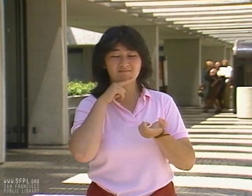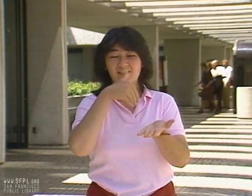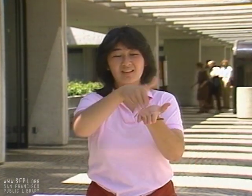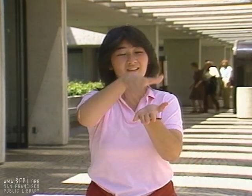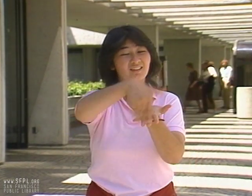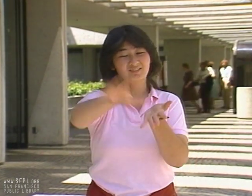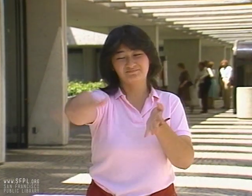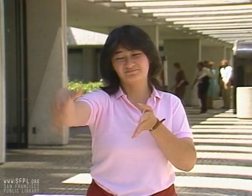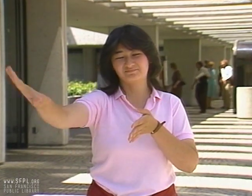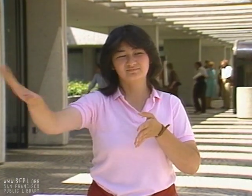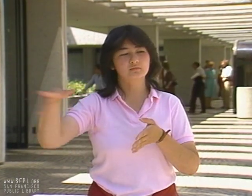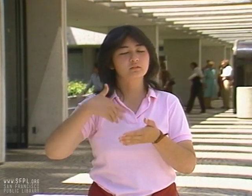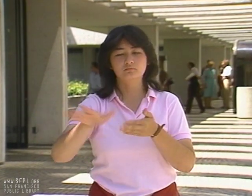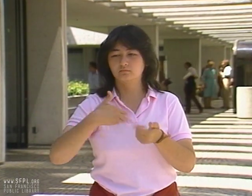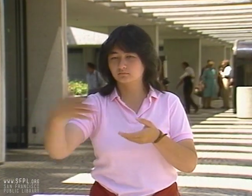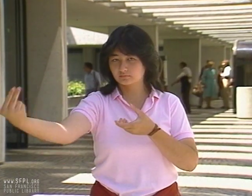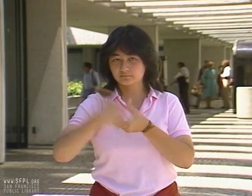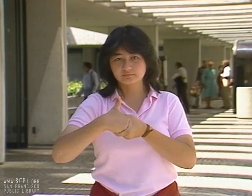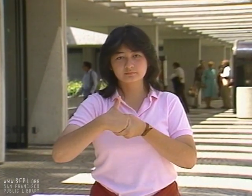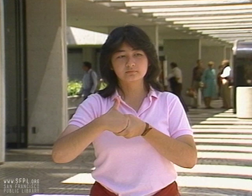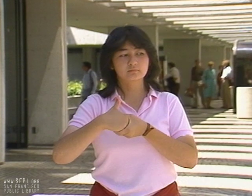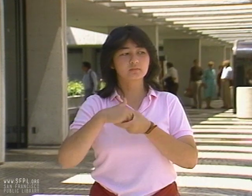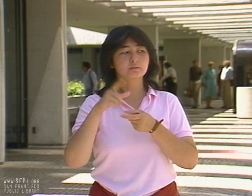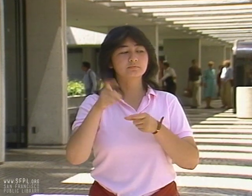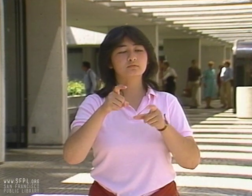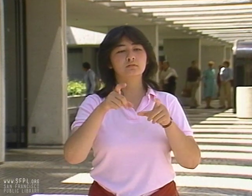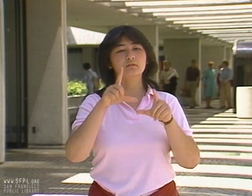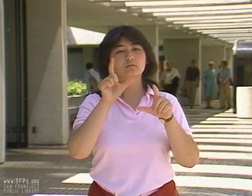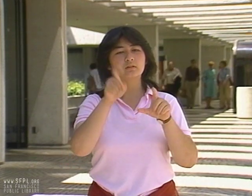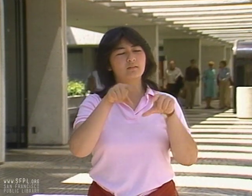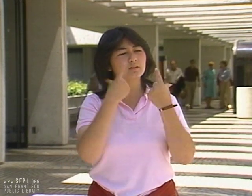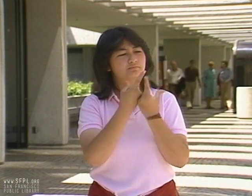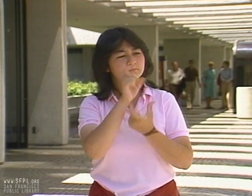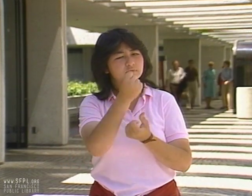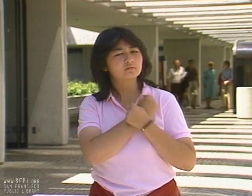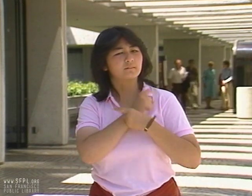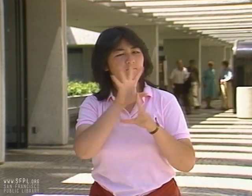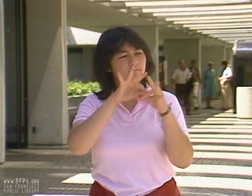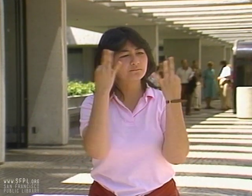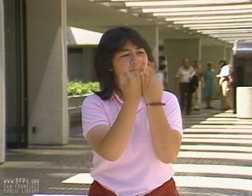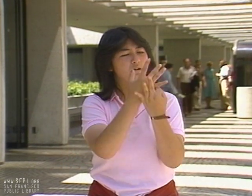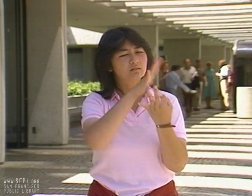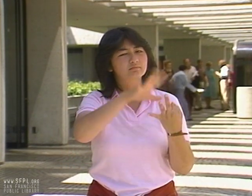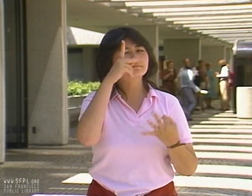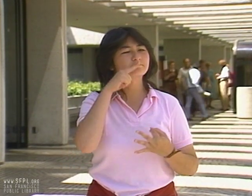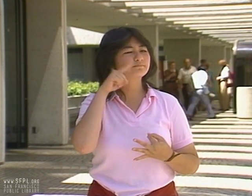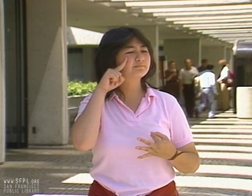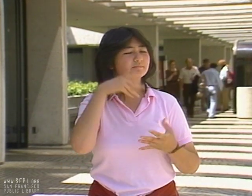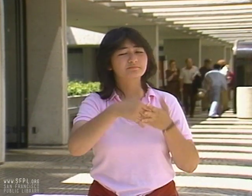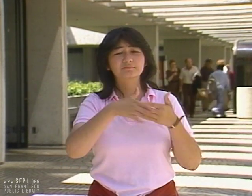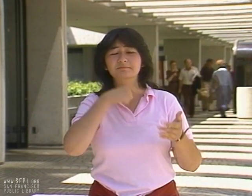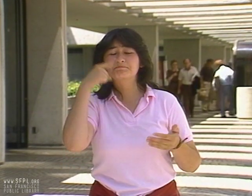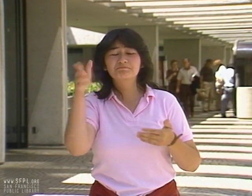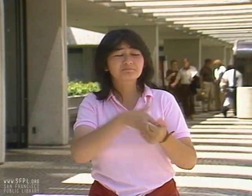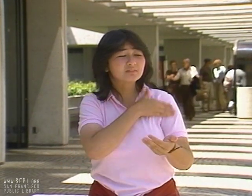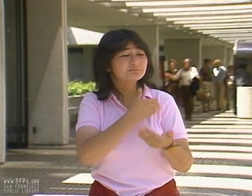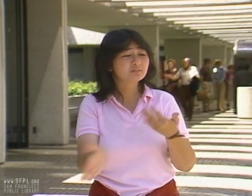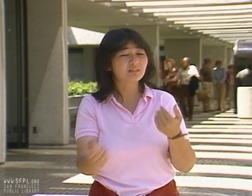sure that they include their deaf children. Hearing families tend to leave them out. But they should love them whether their kids are deaf or